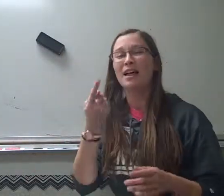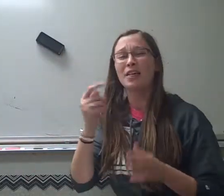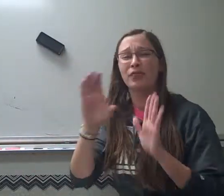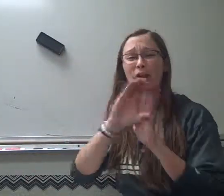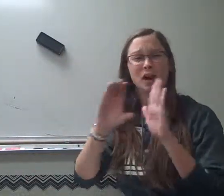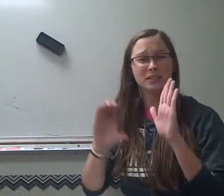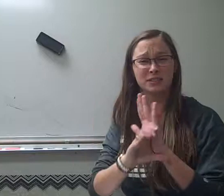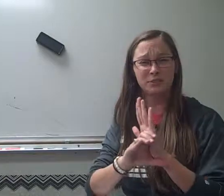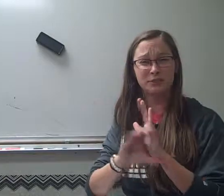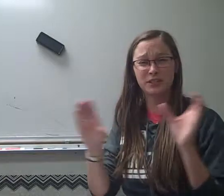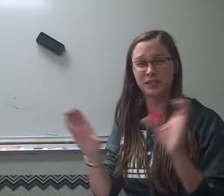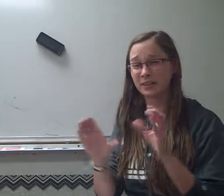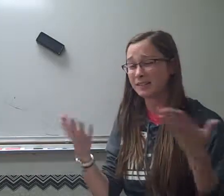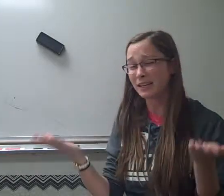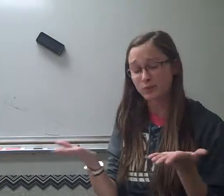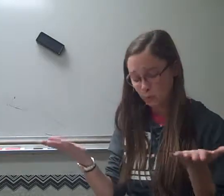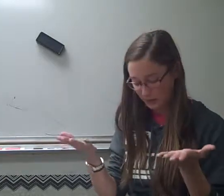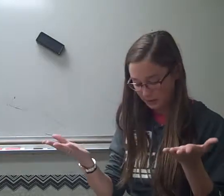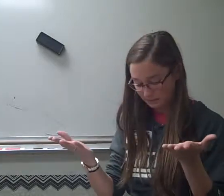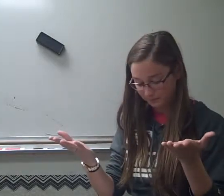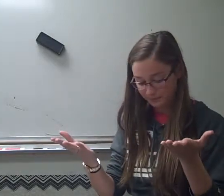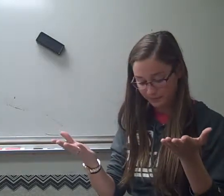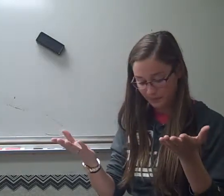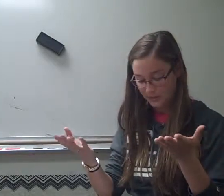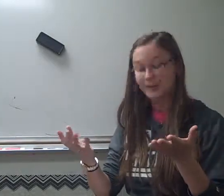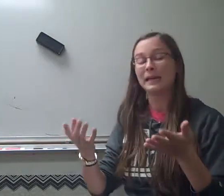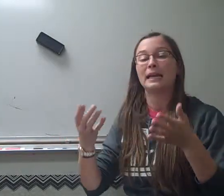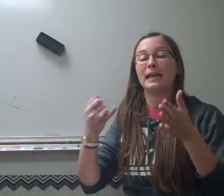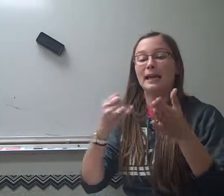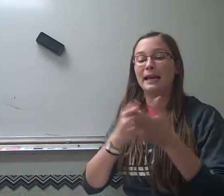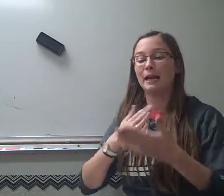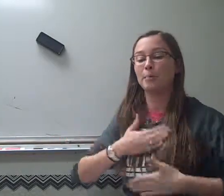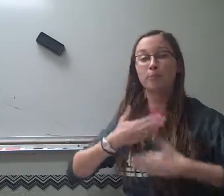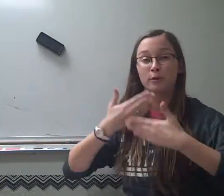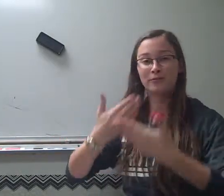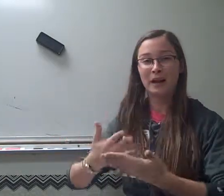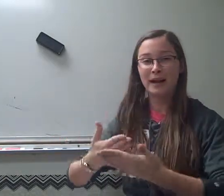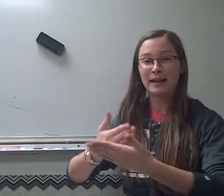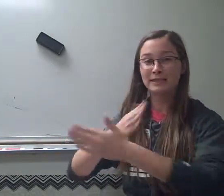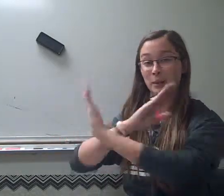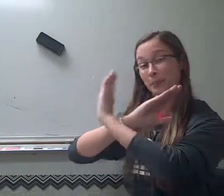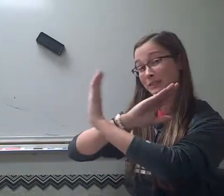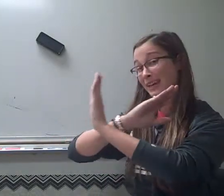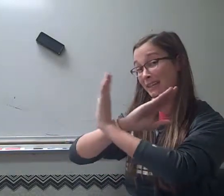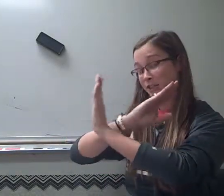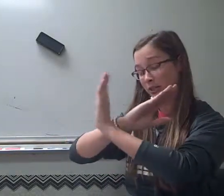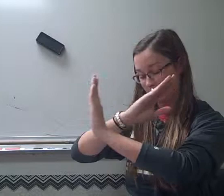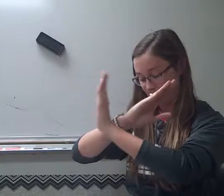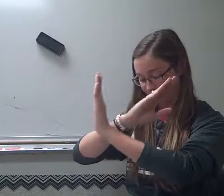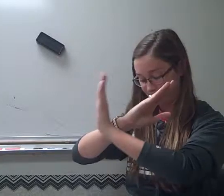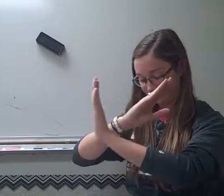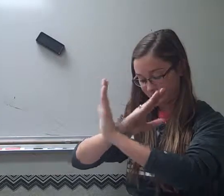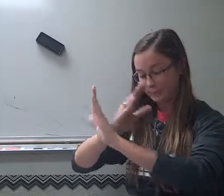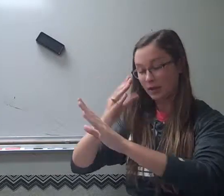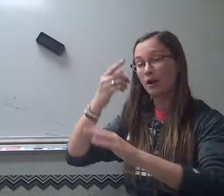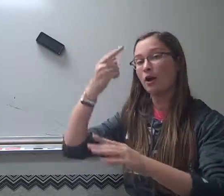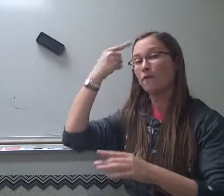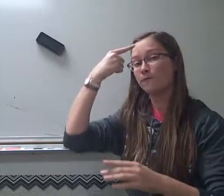The Constitution does what? It provides protection